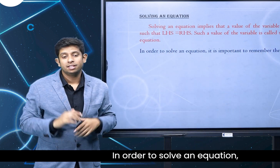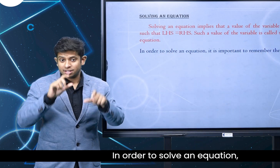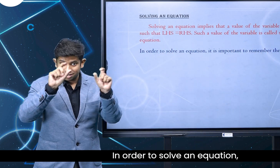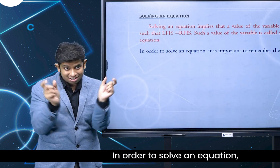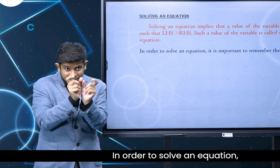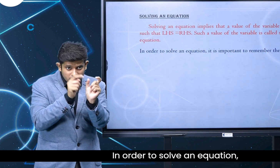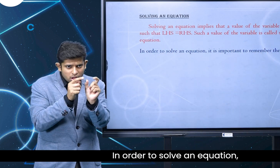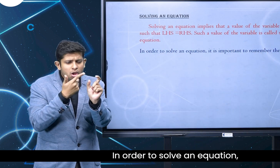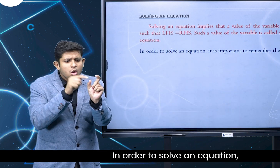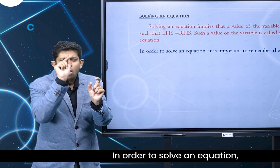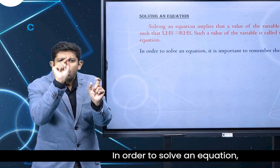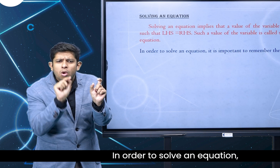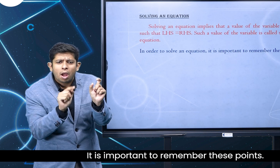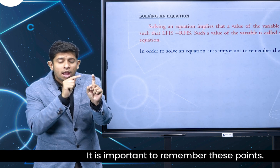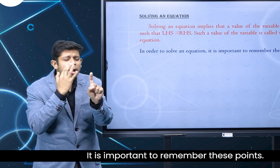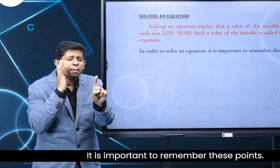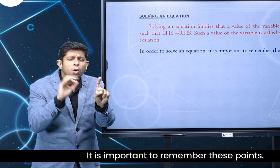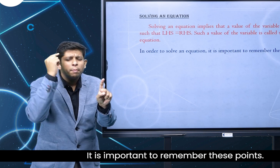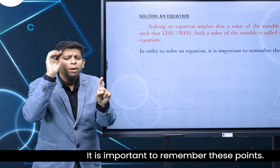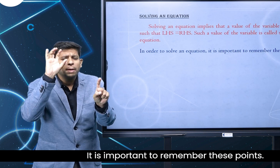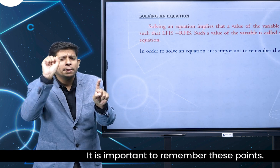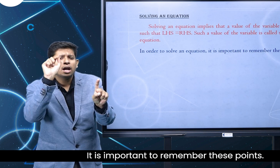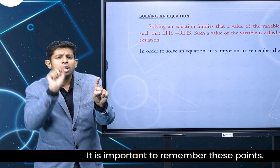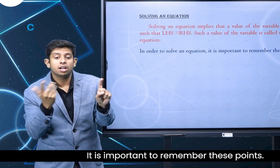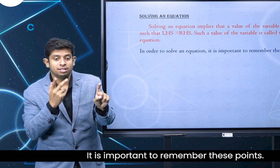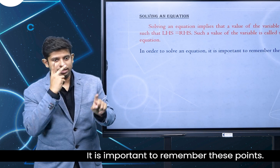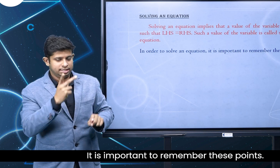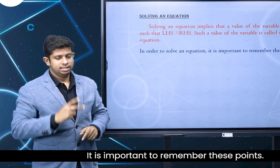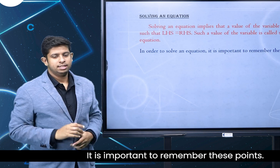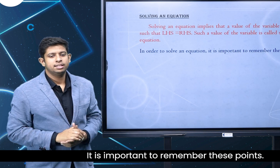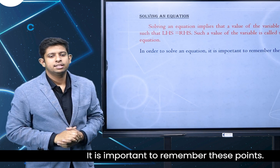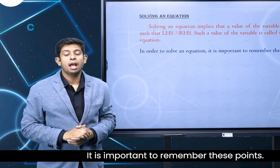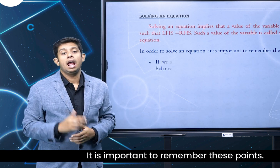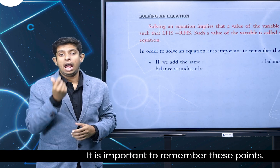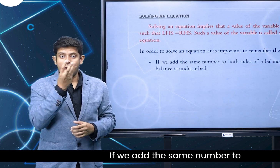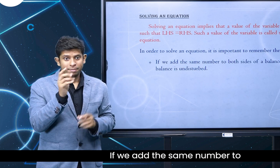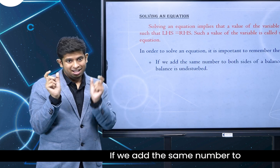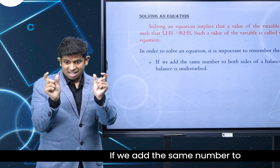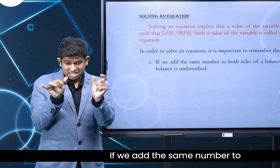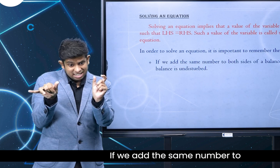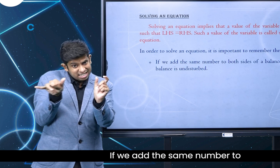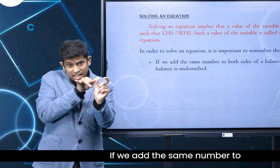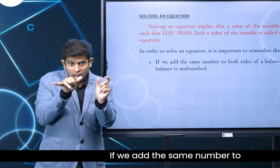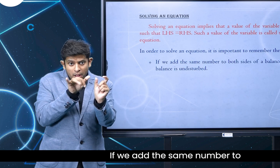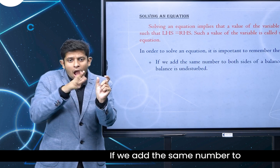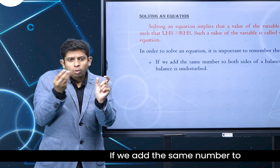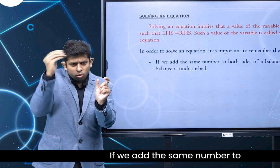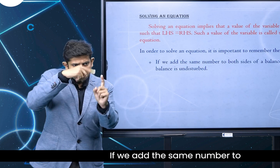In order to solve an equation, it is important to remember these points. If we add the same number to both sides